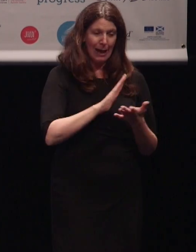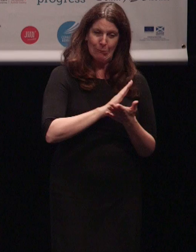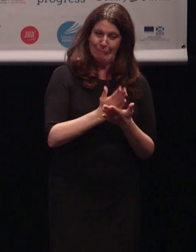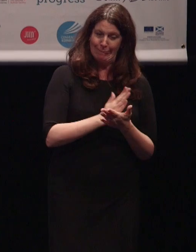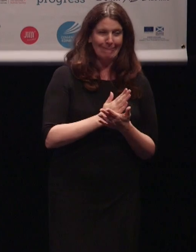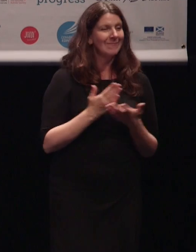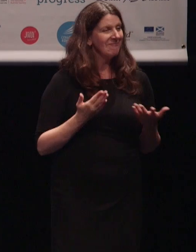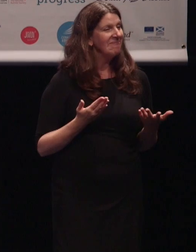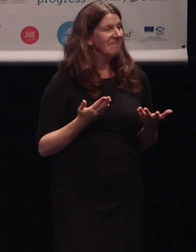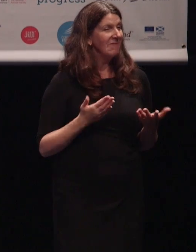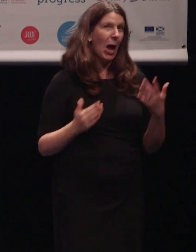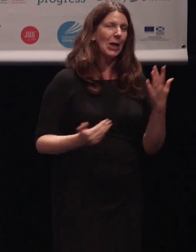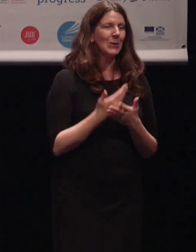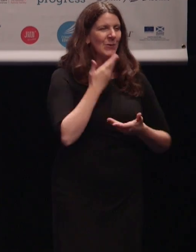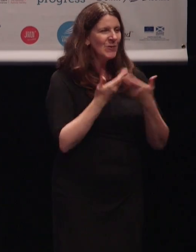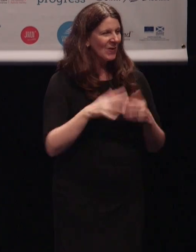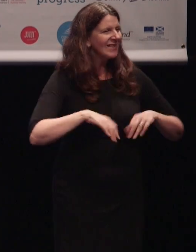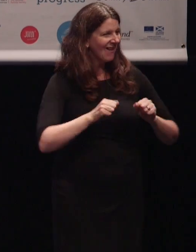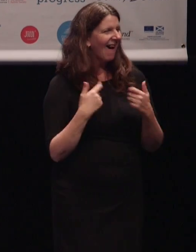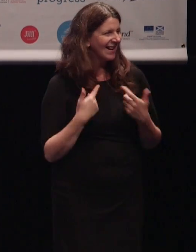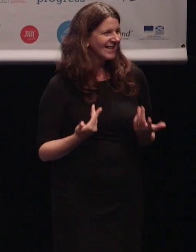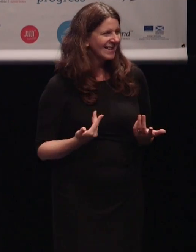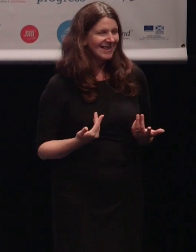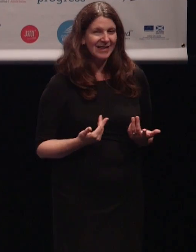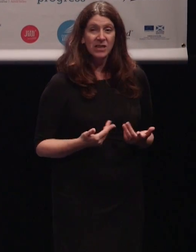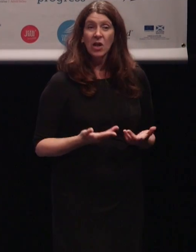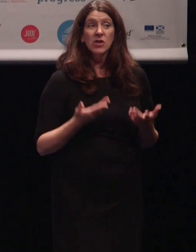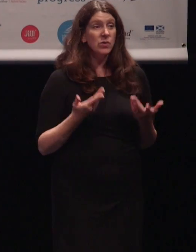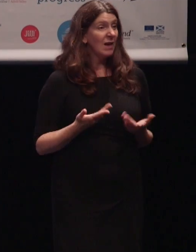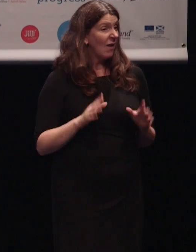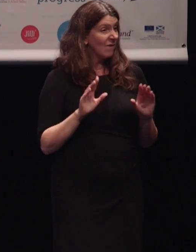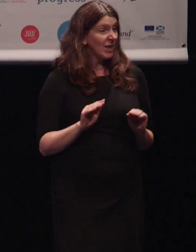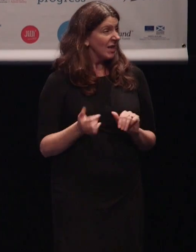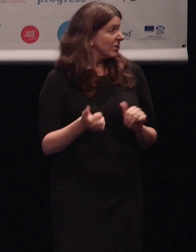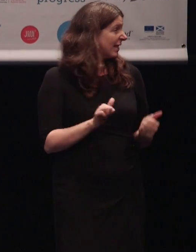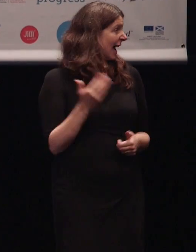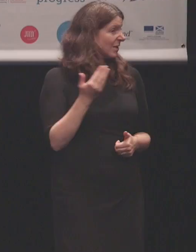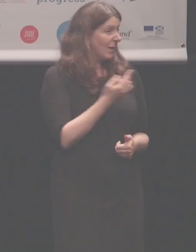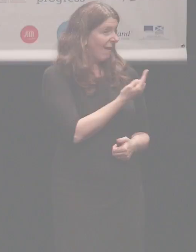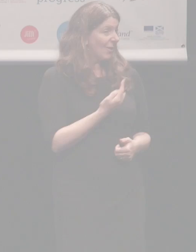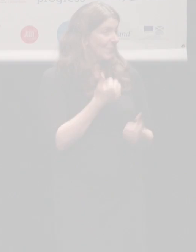So I will now leave room for the next speaker. Thank you.